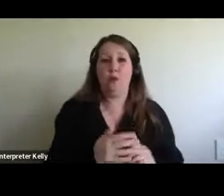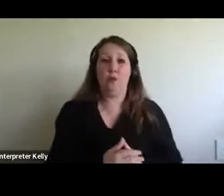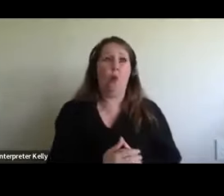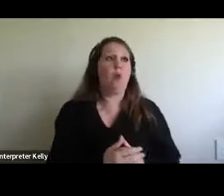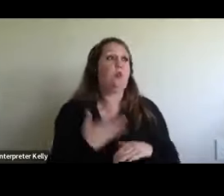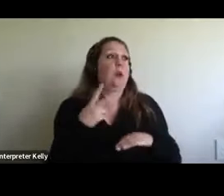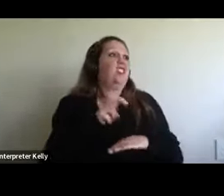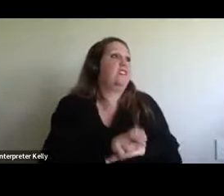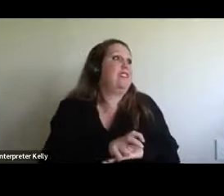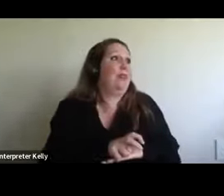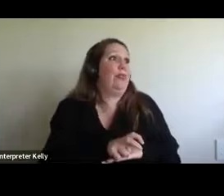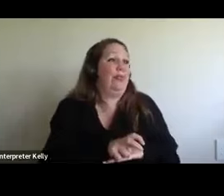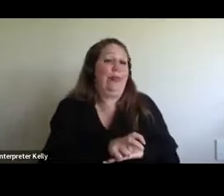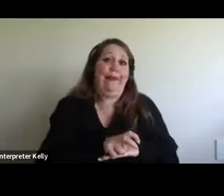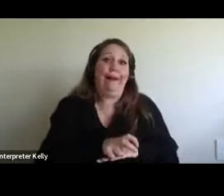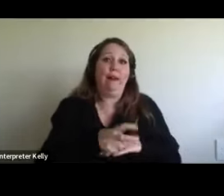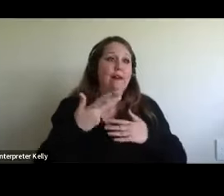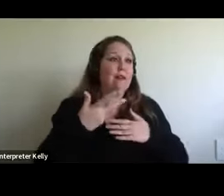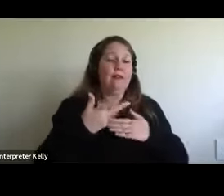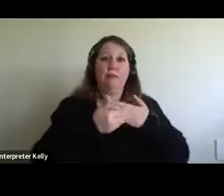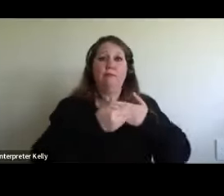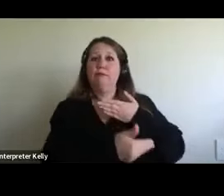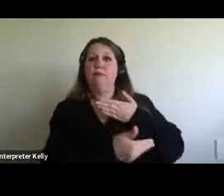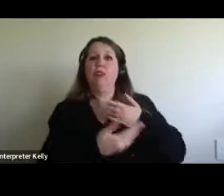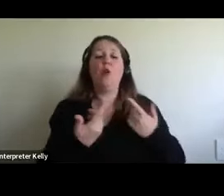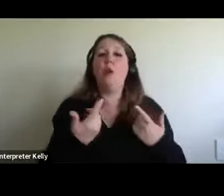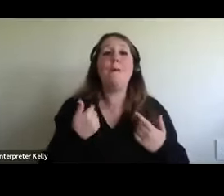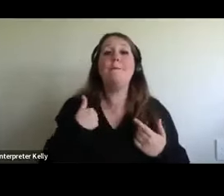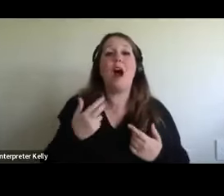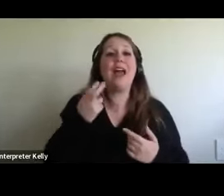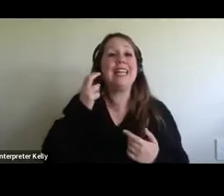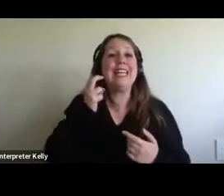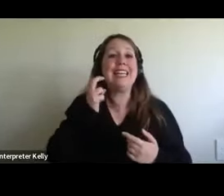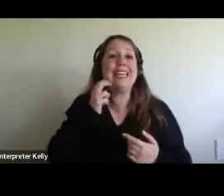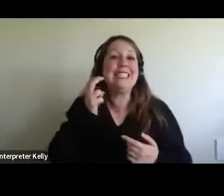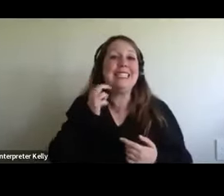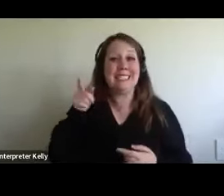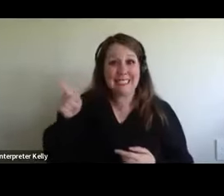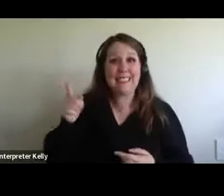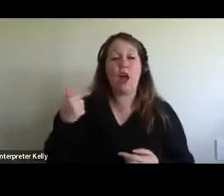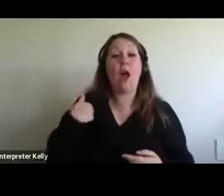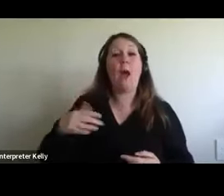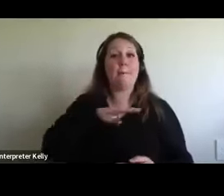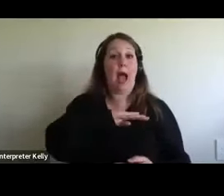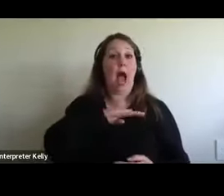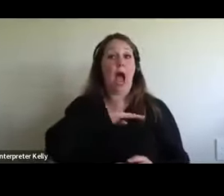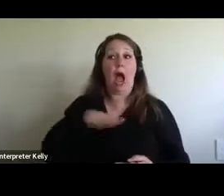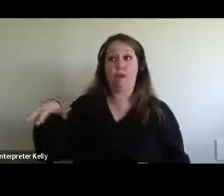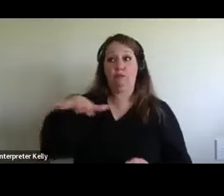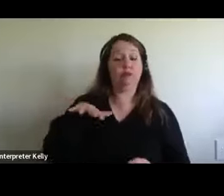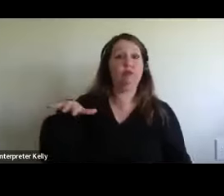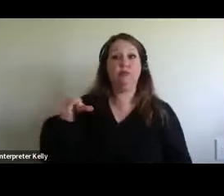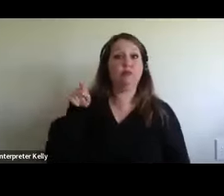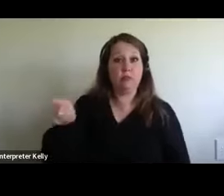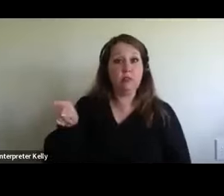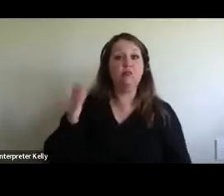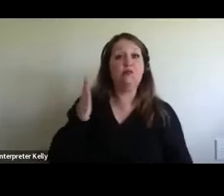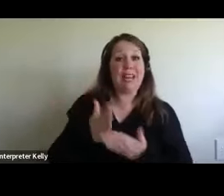well. I can't push her in the swing because there's a bloody barrier that prevents me from getting into the